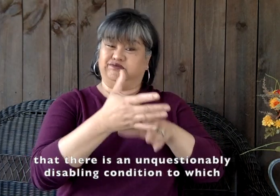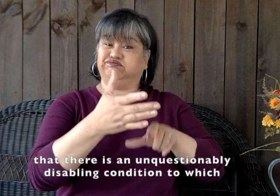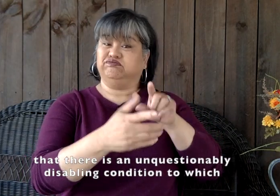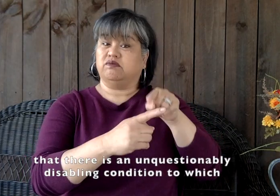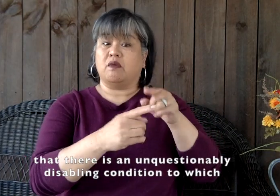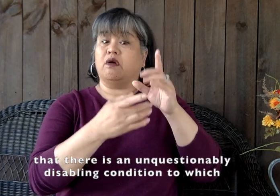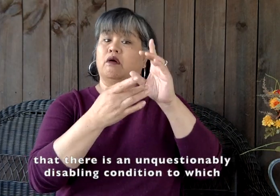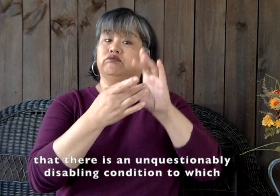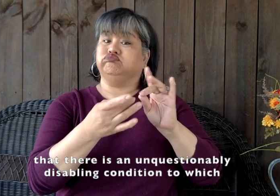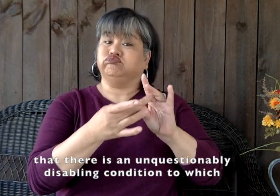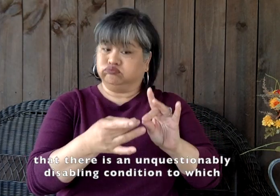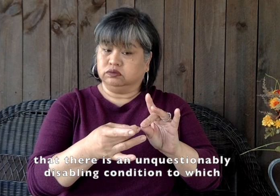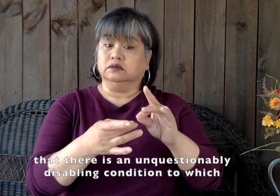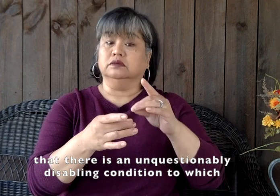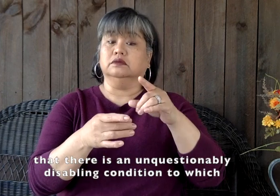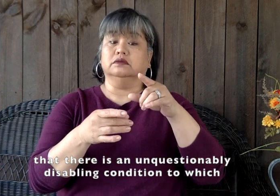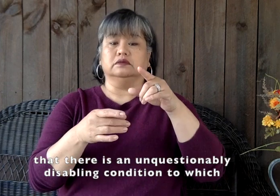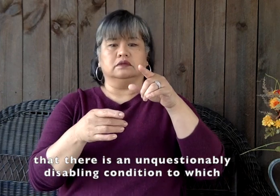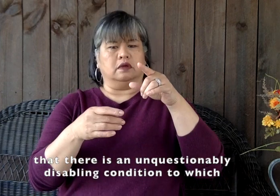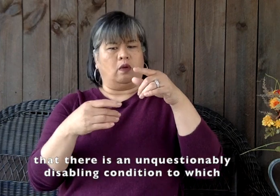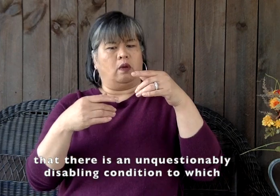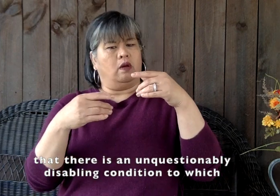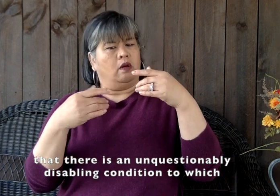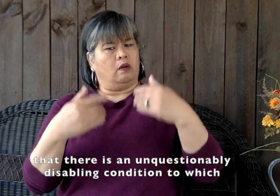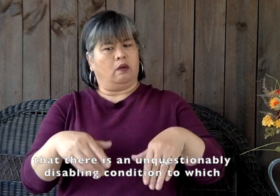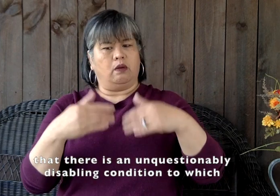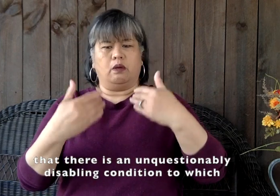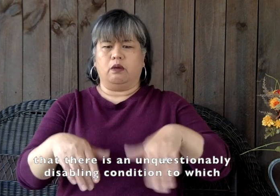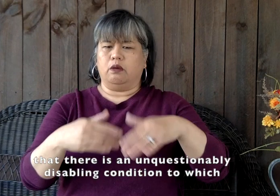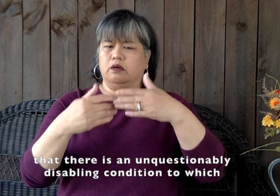that there is a unquestionably disabling condition